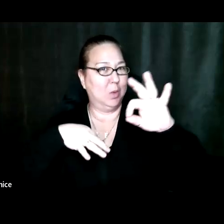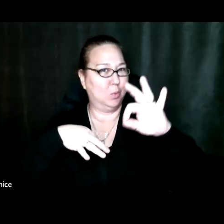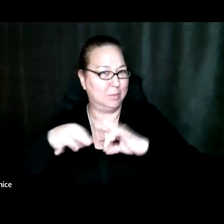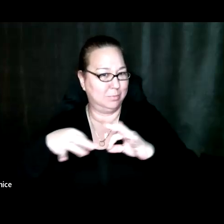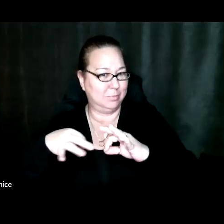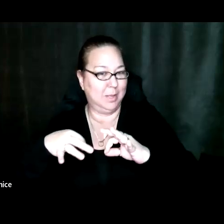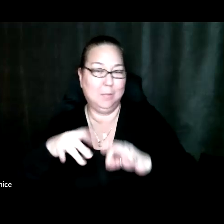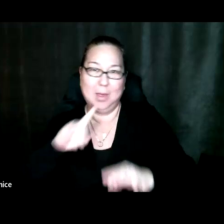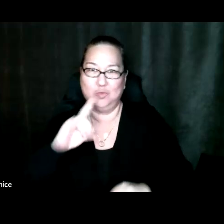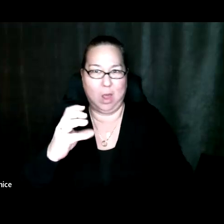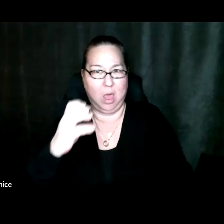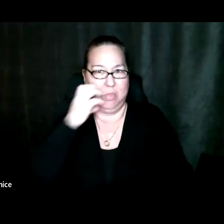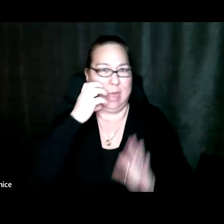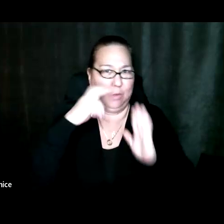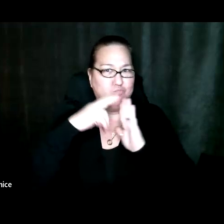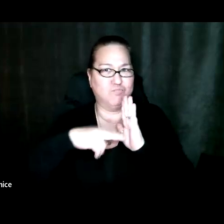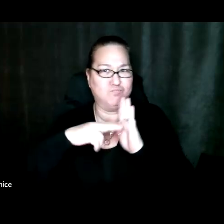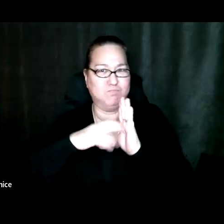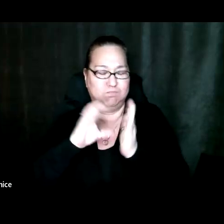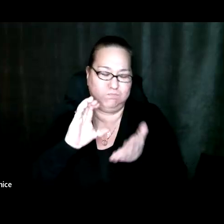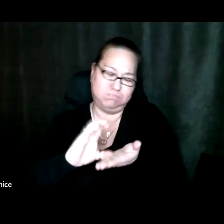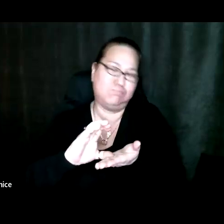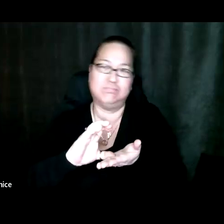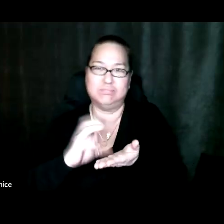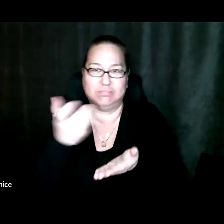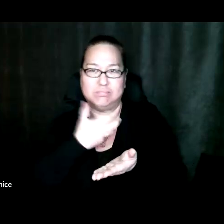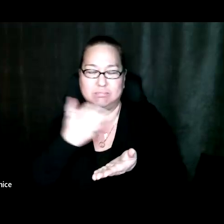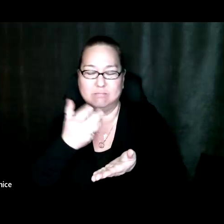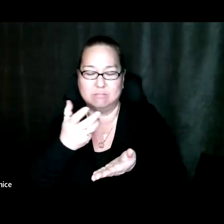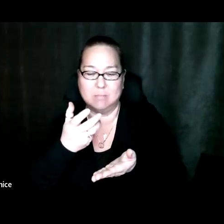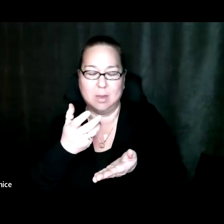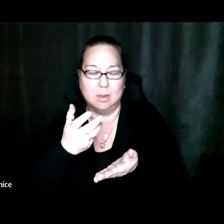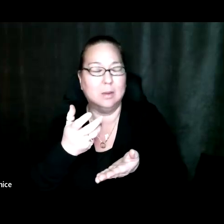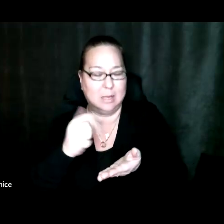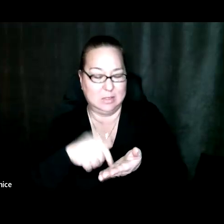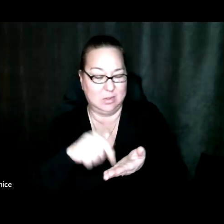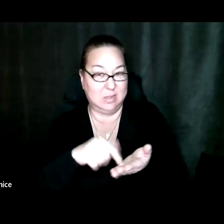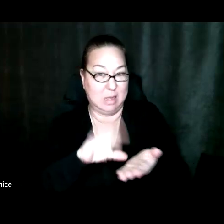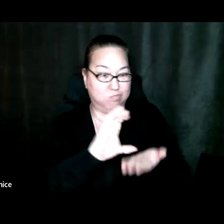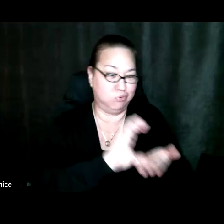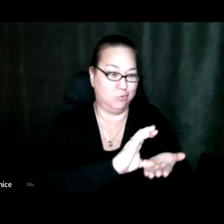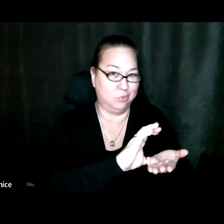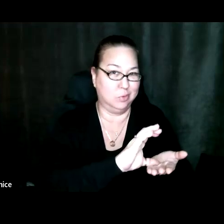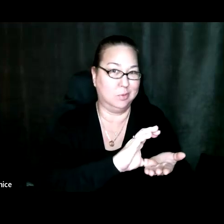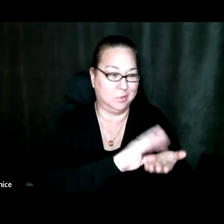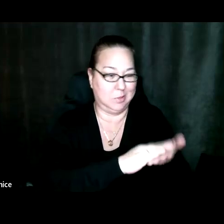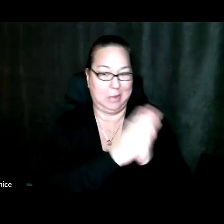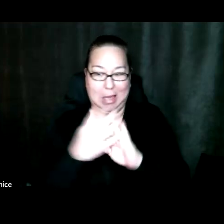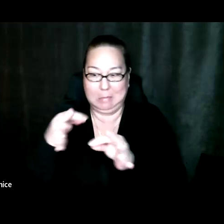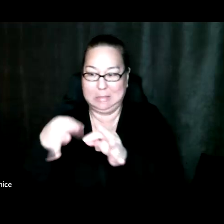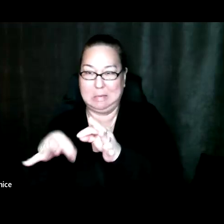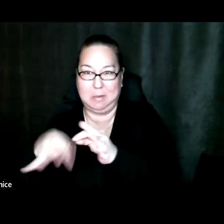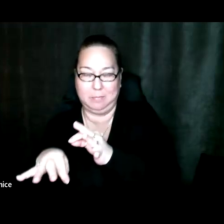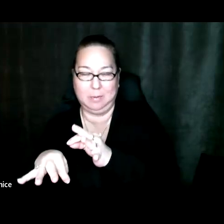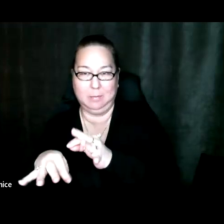reading, right? Yep. And so simplifying to me makes a difference. And this to me is